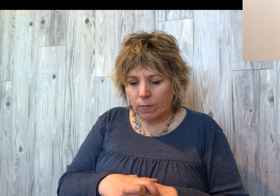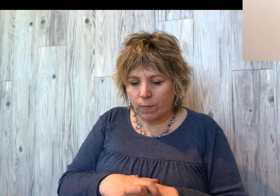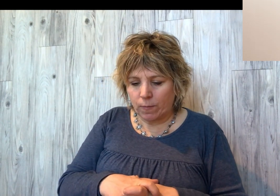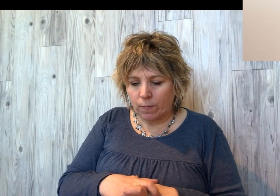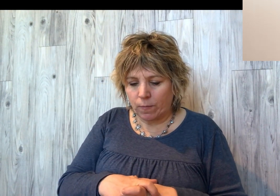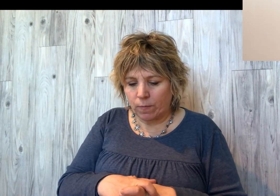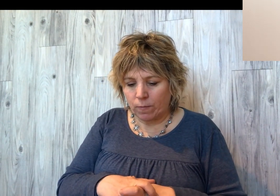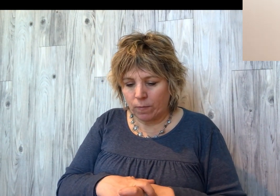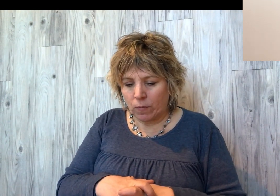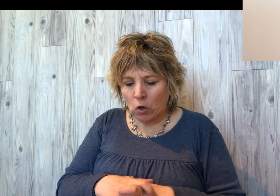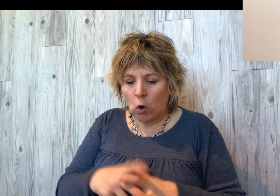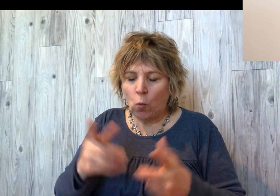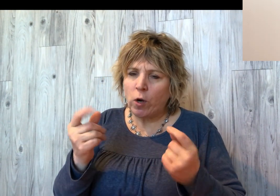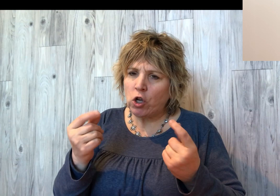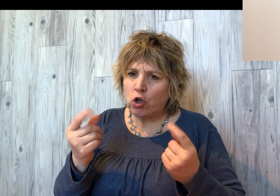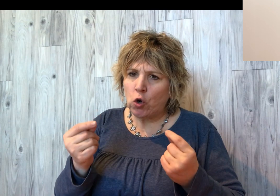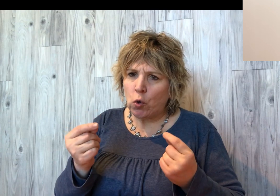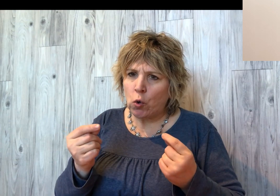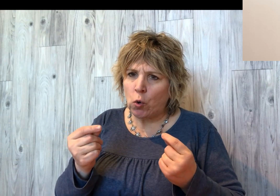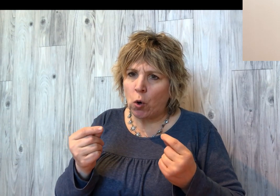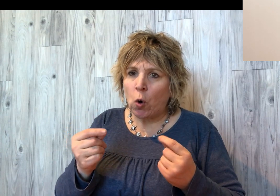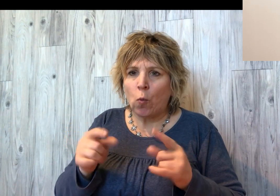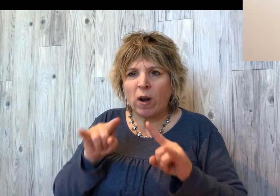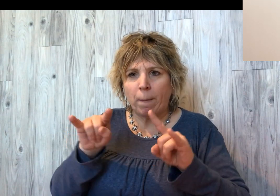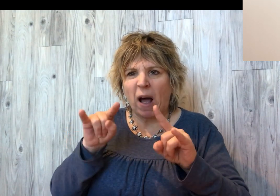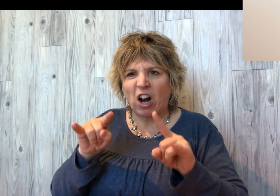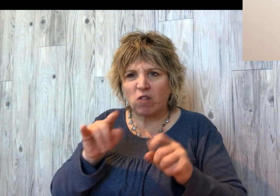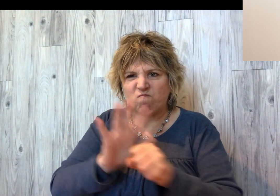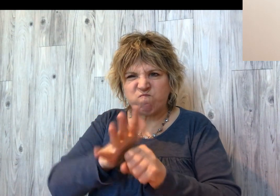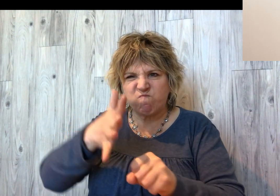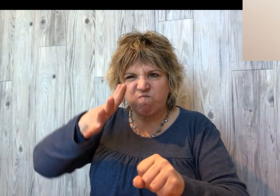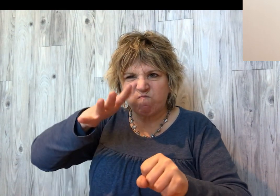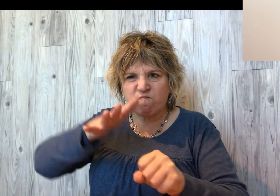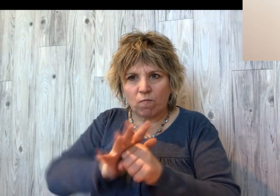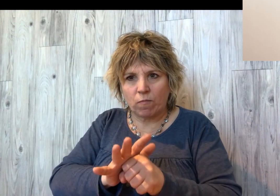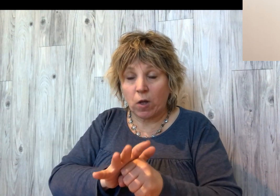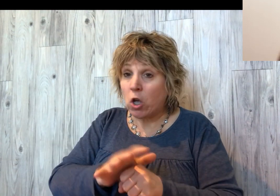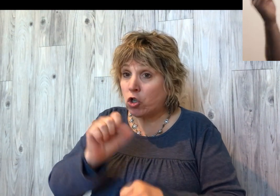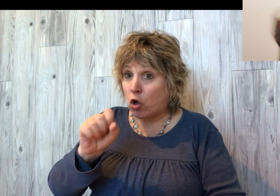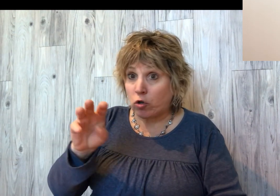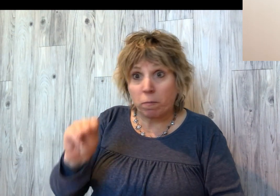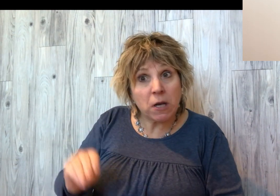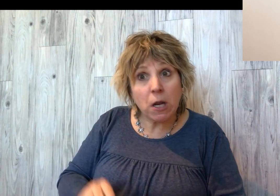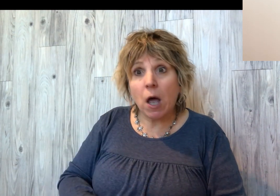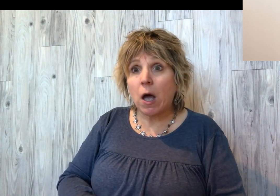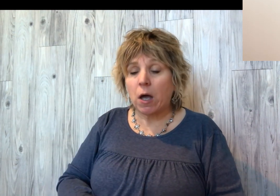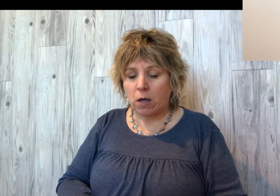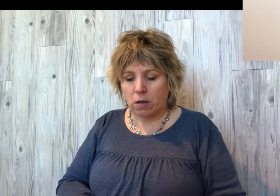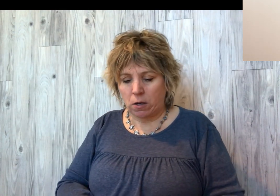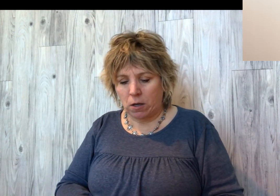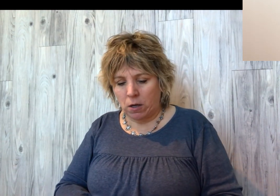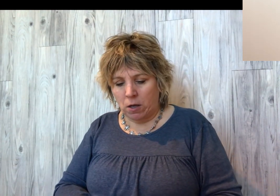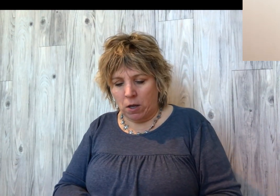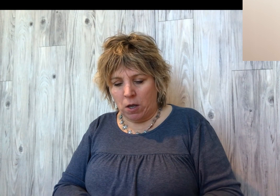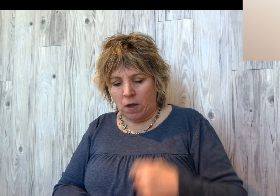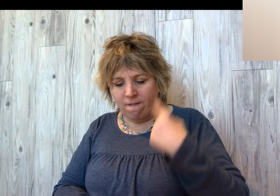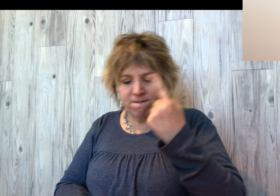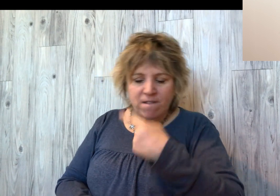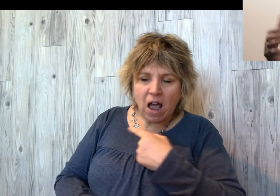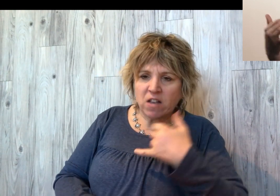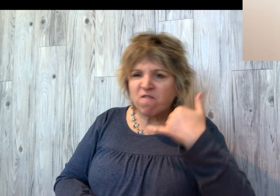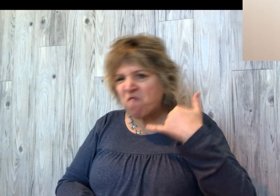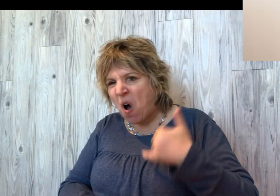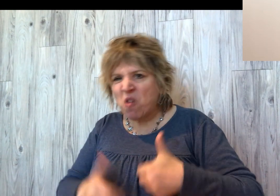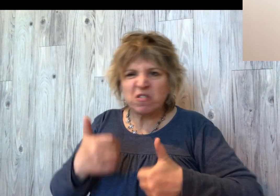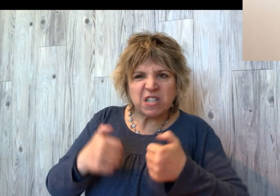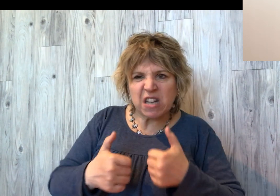with me for just a second. What do you do when a mocker goes off on you? Social media, goes off into your face, on